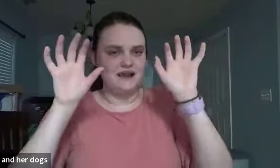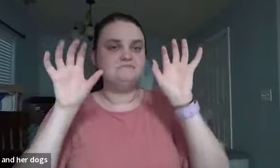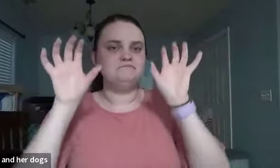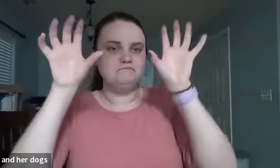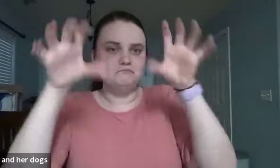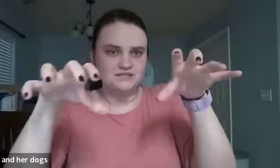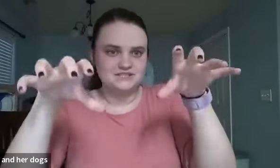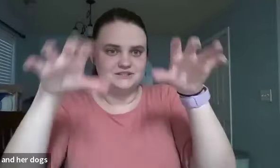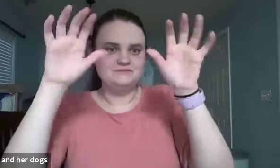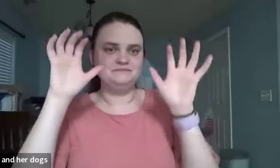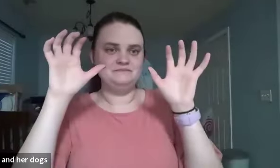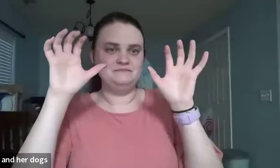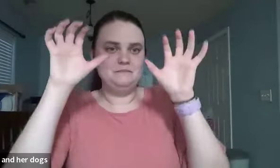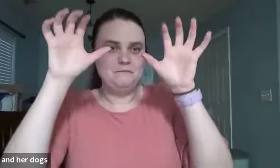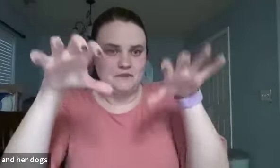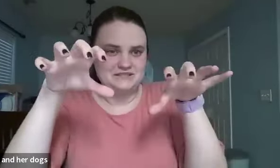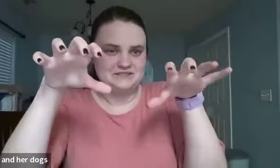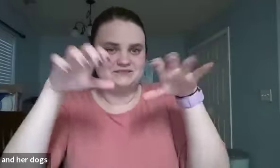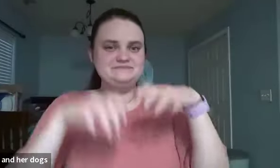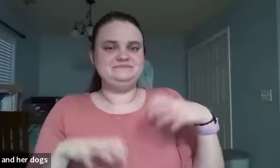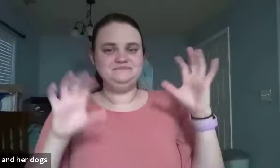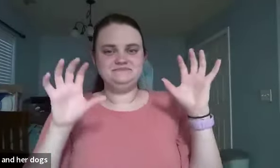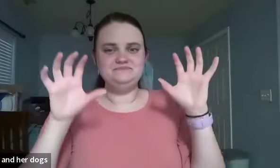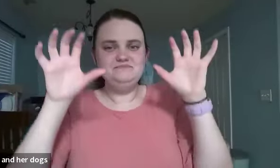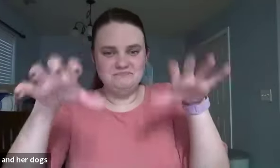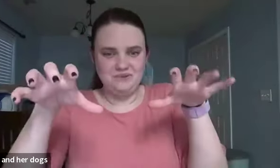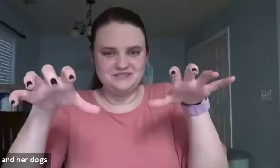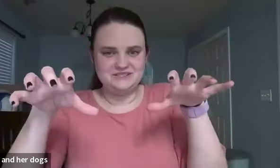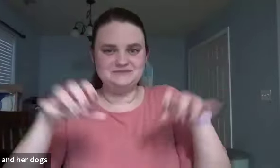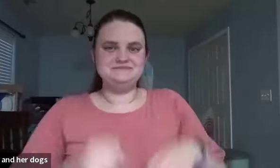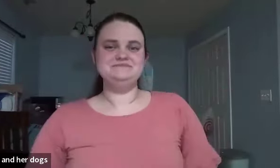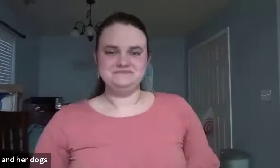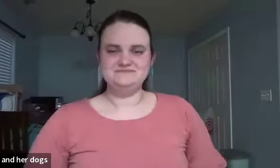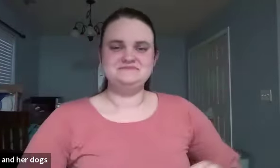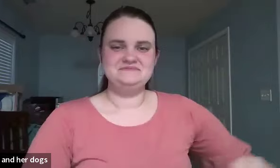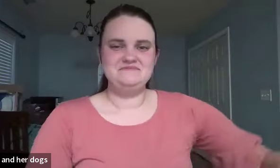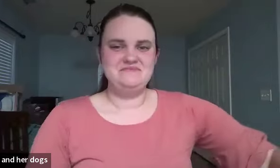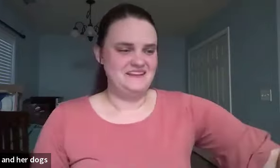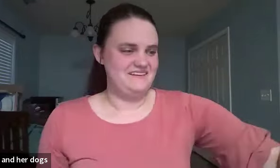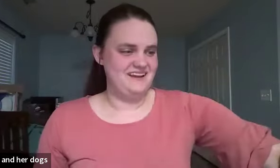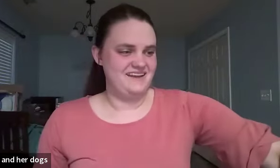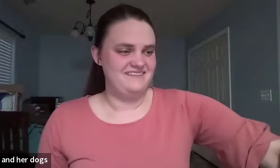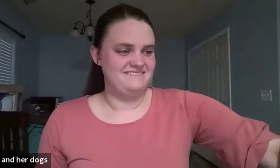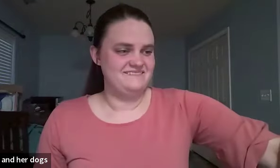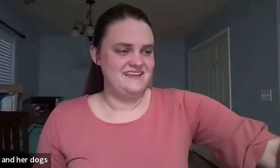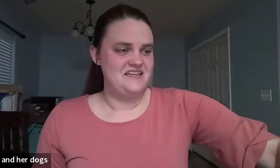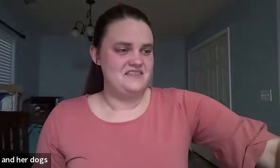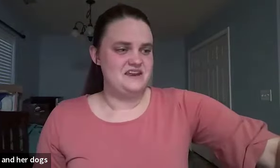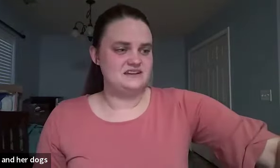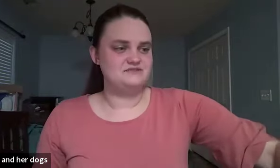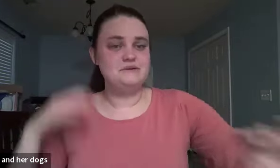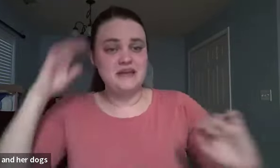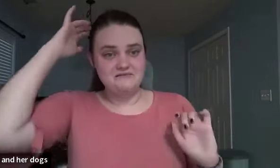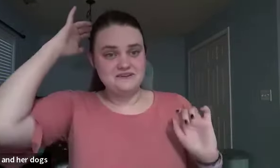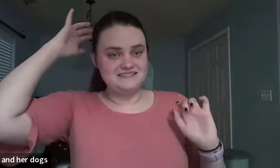that monster, monster, monster. Okay, the next one we have